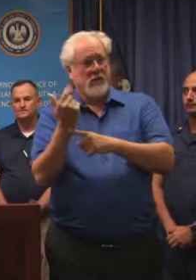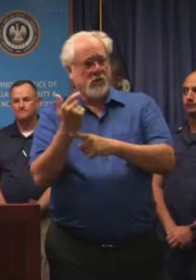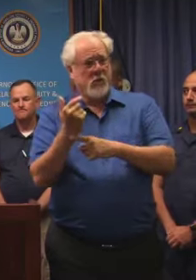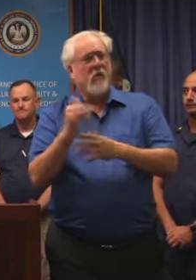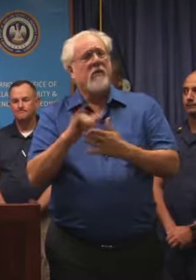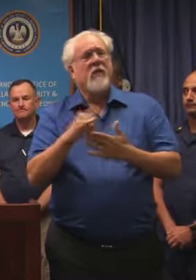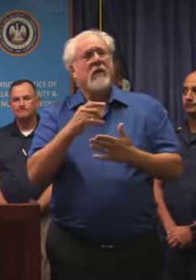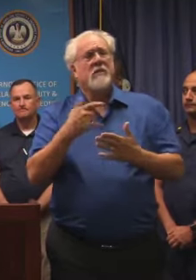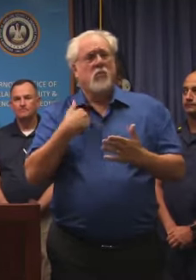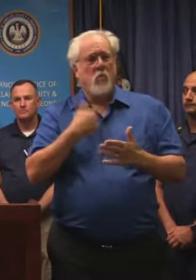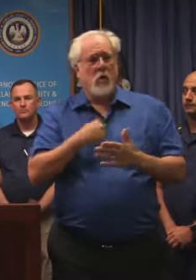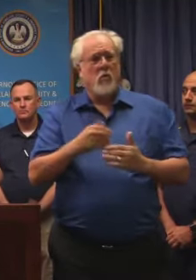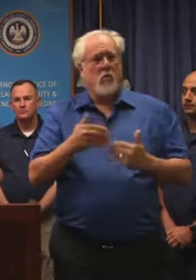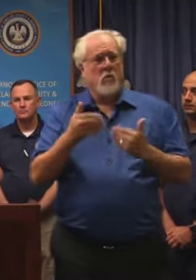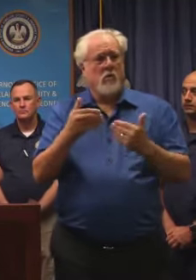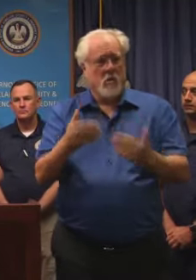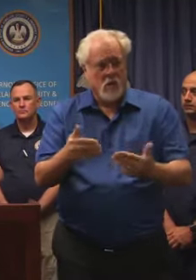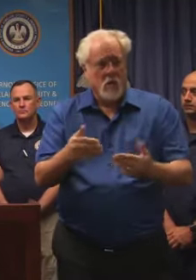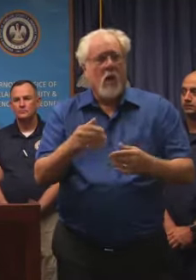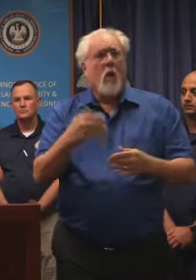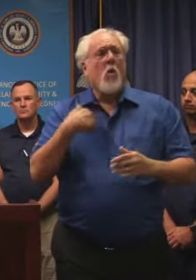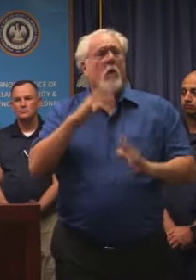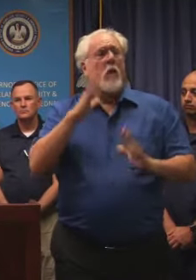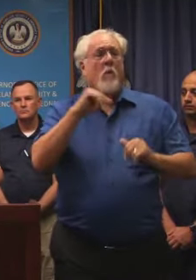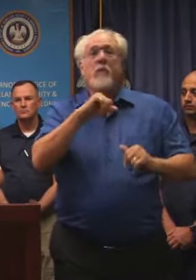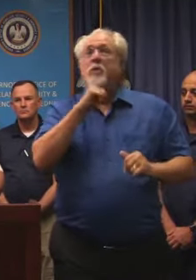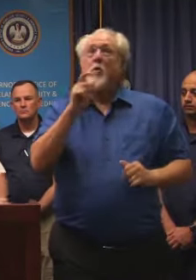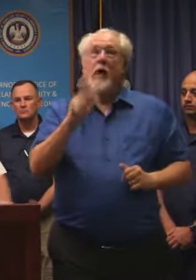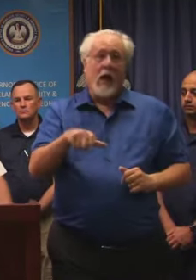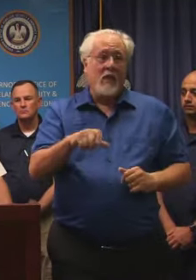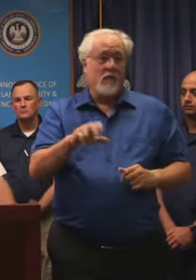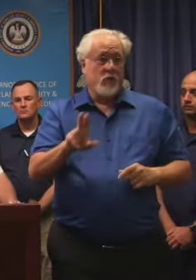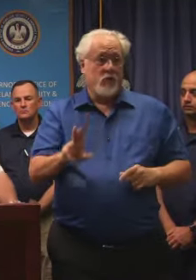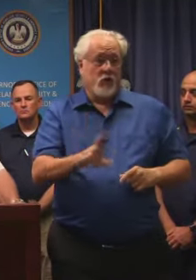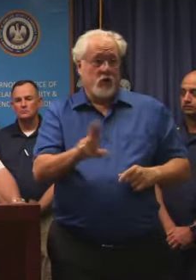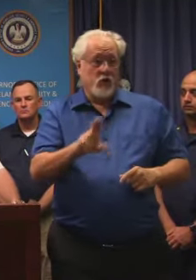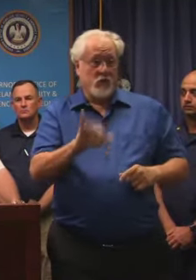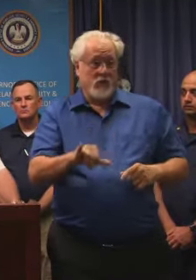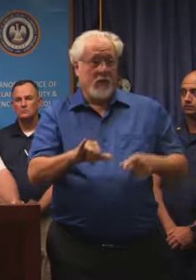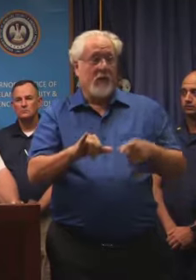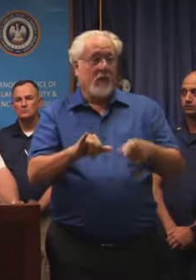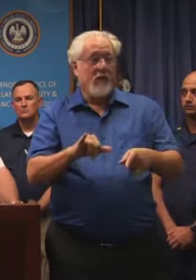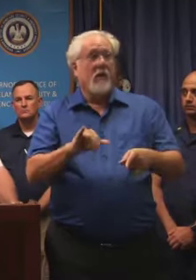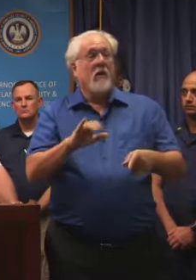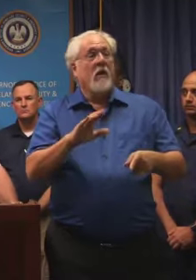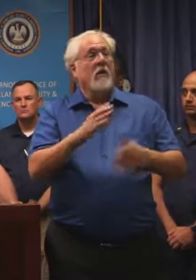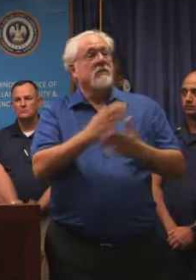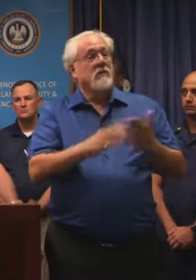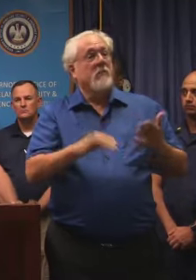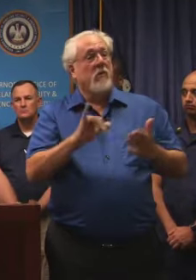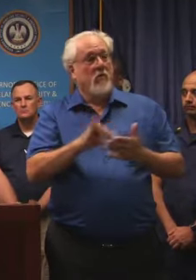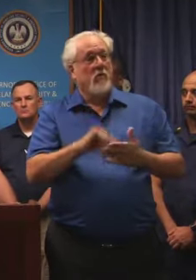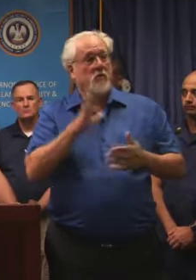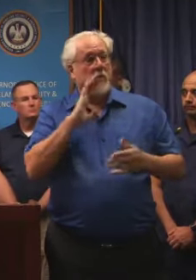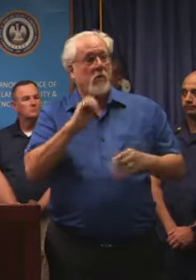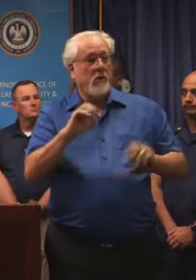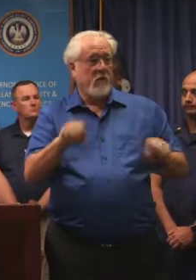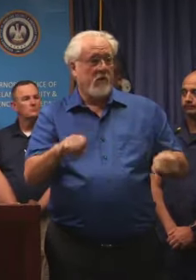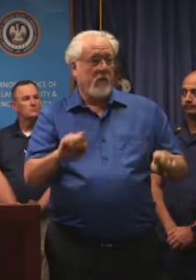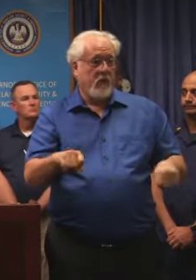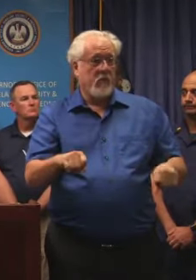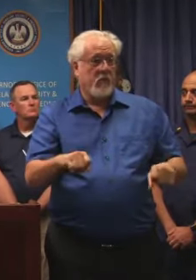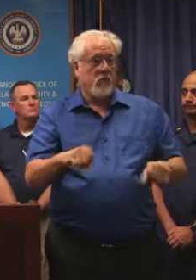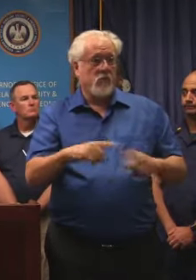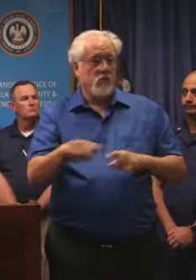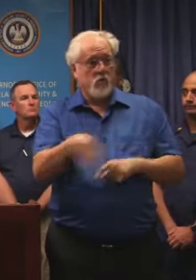we're leaning forward on. Obviously, we would hope not to have to pull the trigger on it, and that those assets would be available to